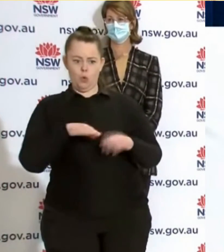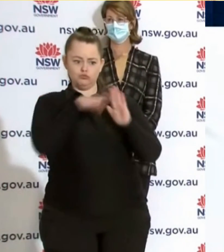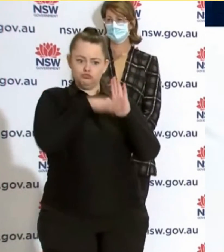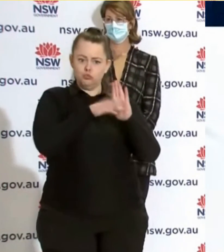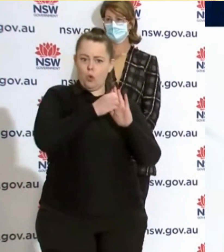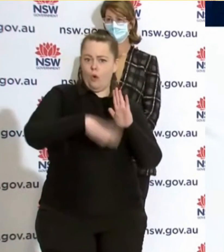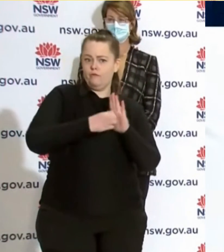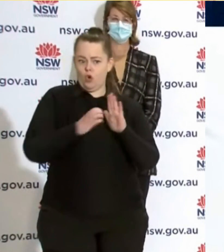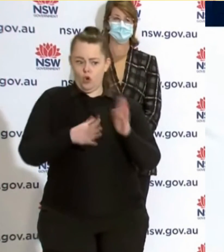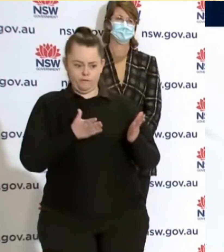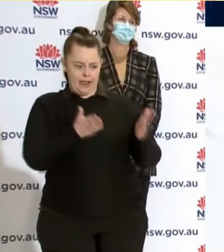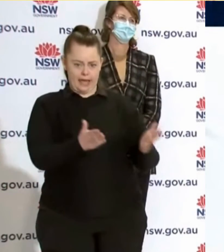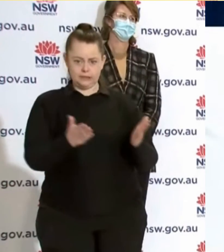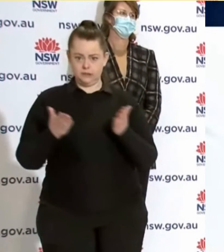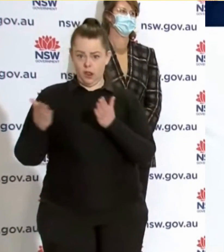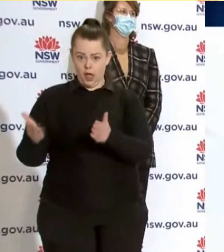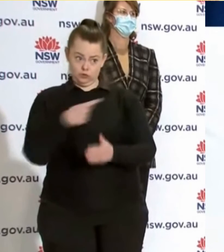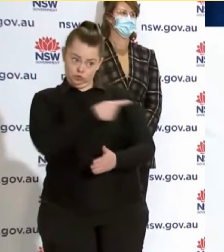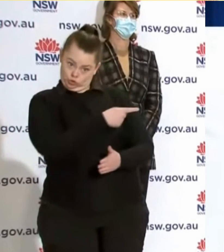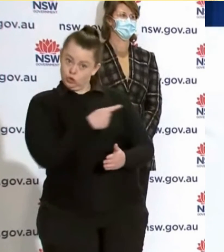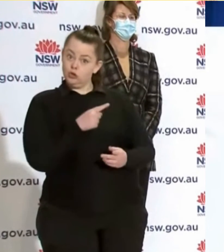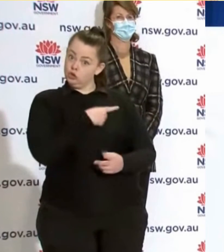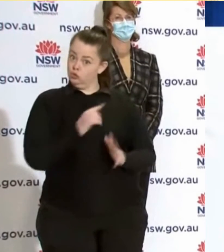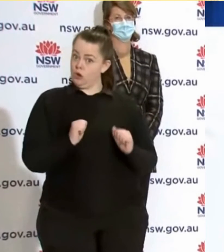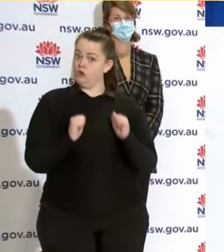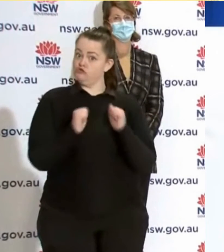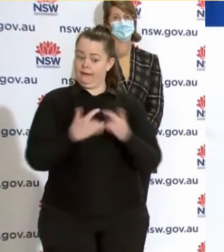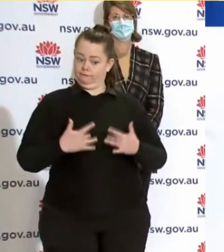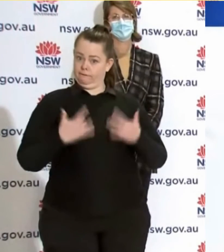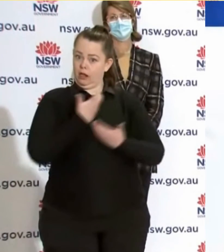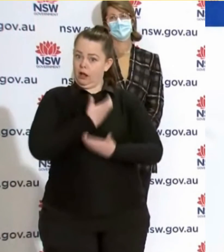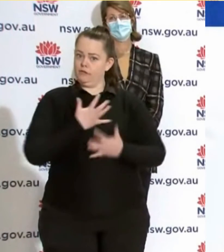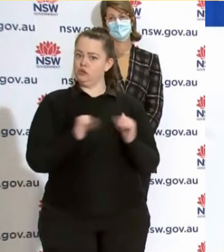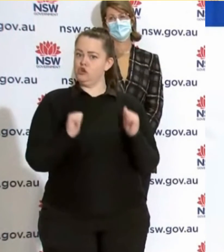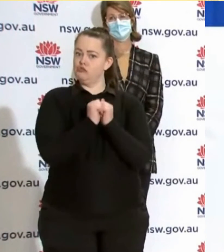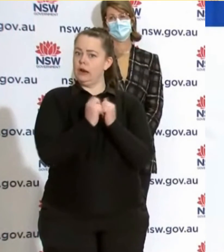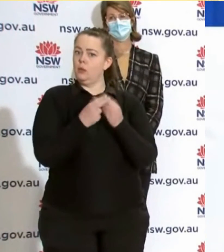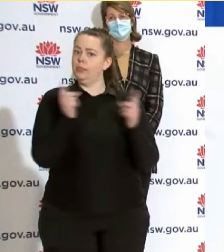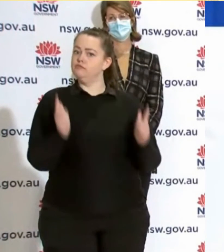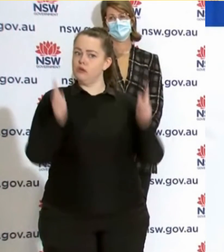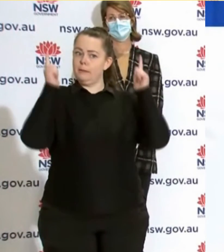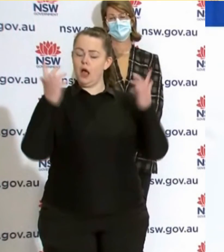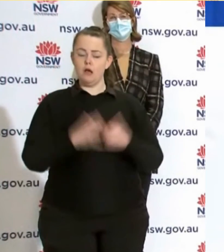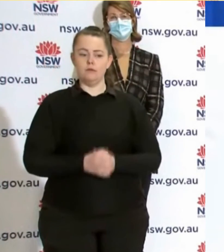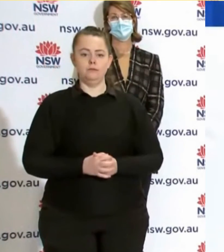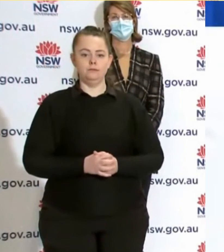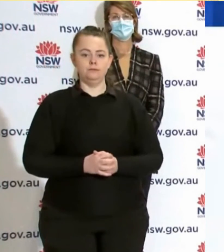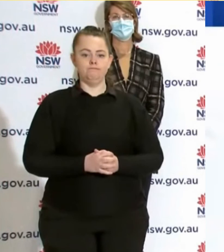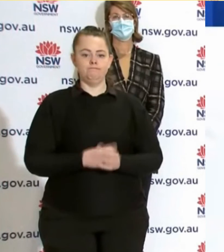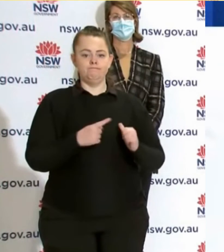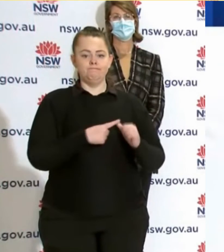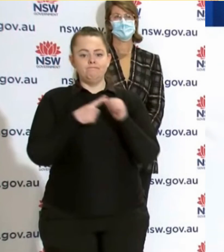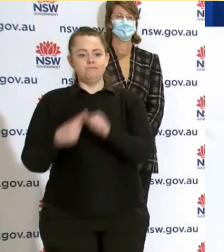still? So I think the Premier's made it clear that what we're doing is working through all of the issues.